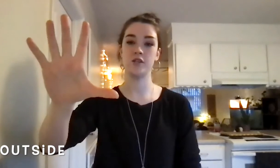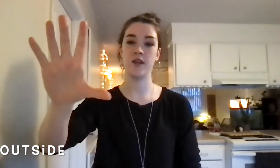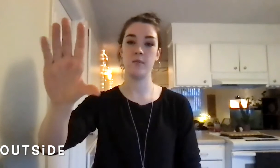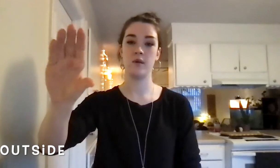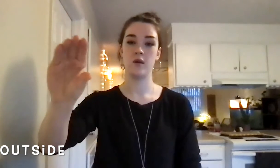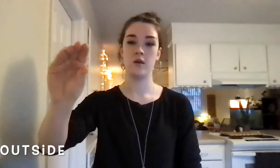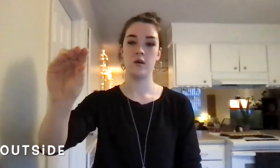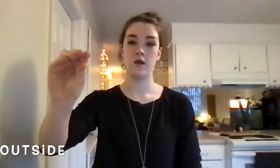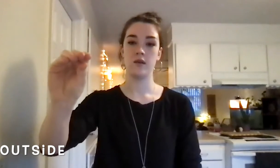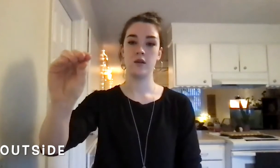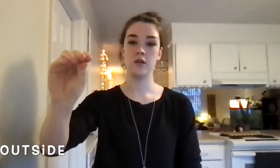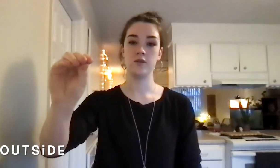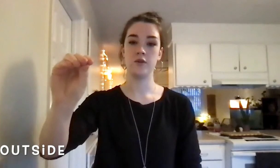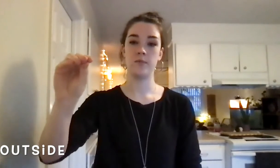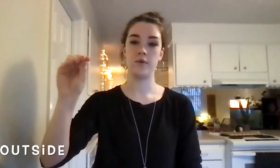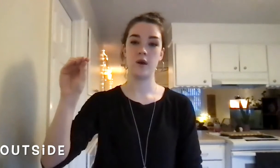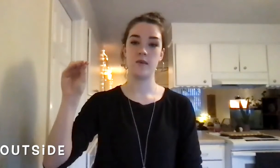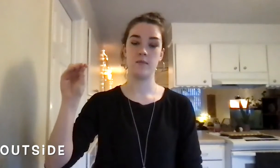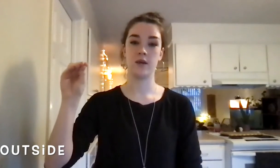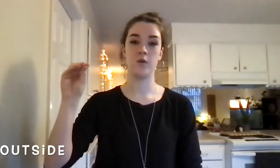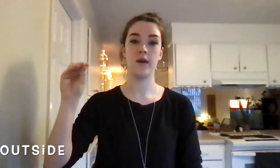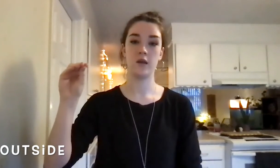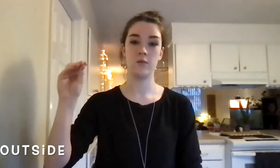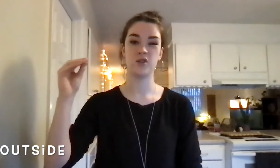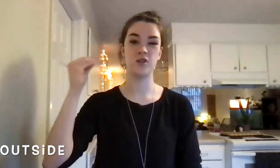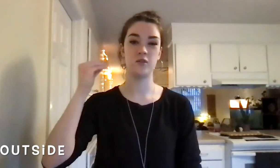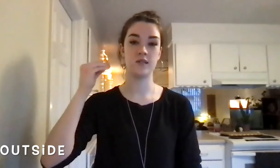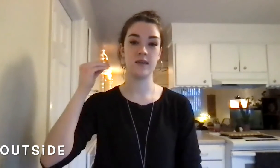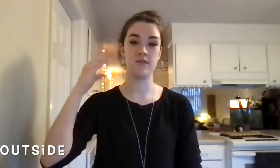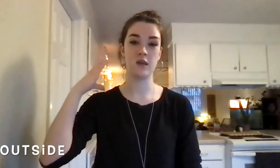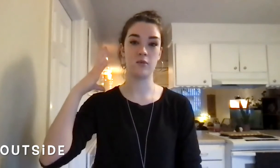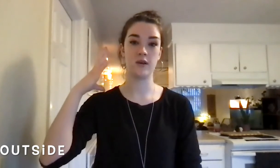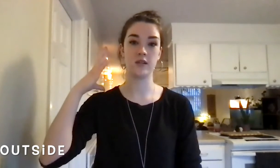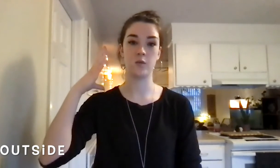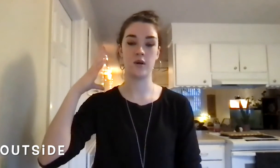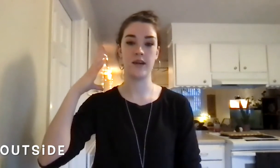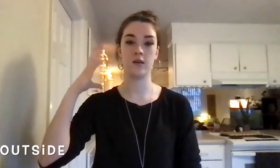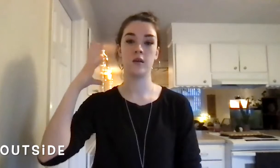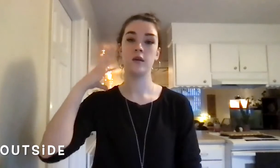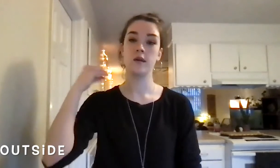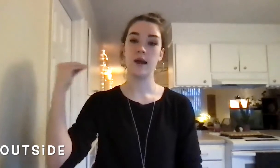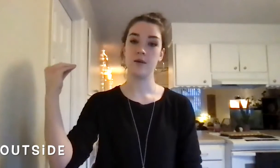shape, then closing up, and then backing away. I'm just going to do the same thing, but next to our neck.